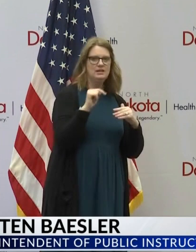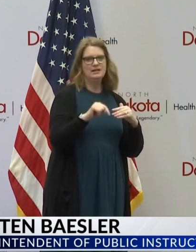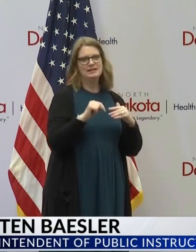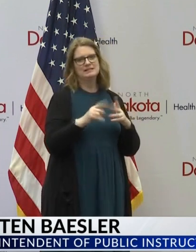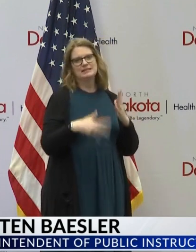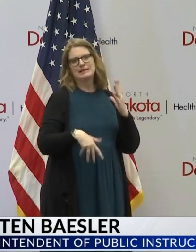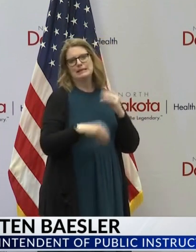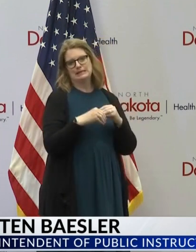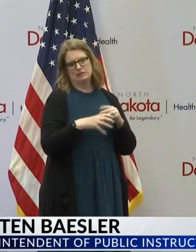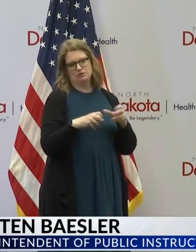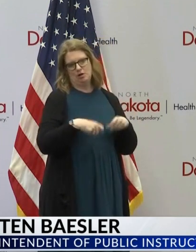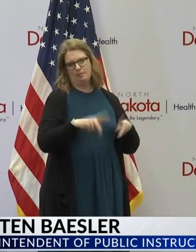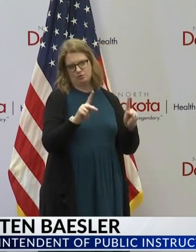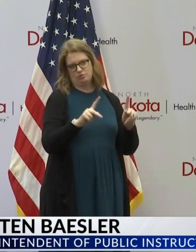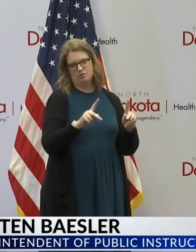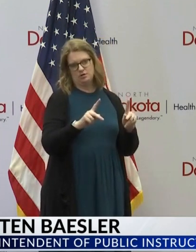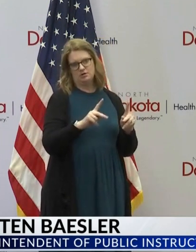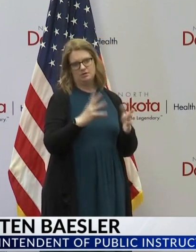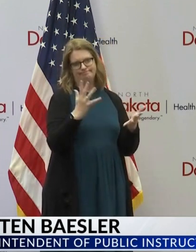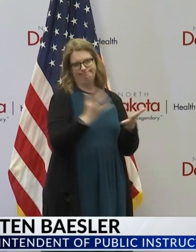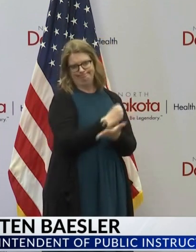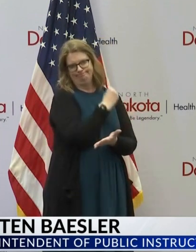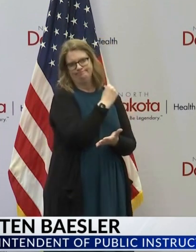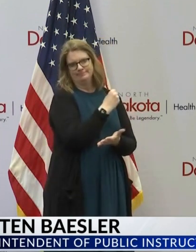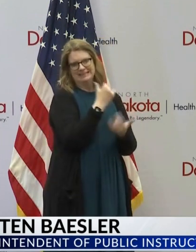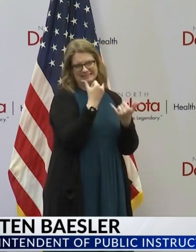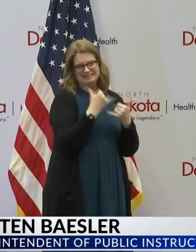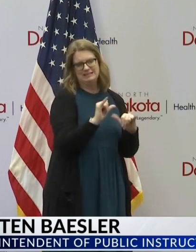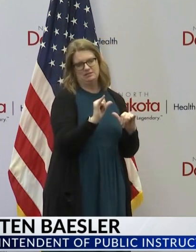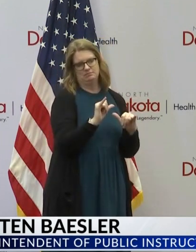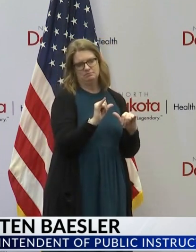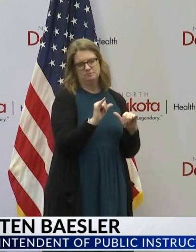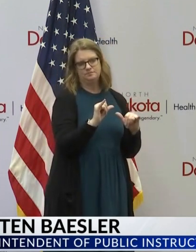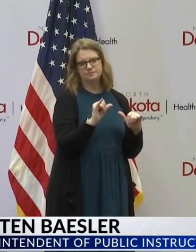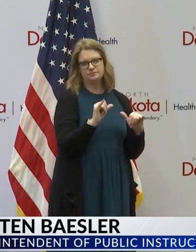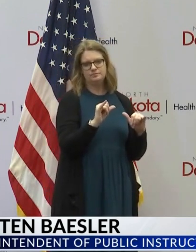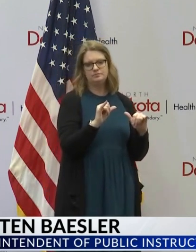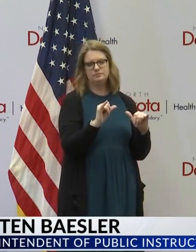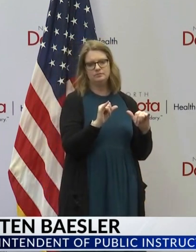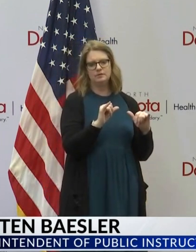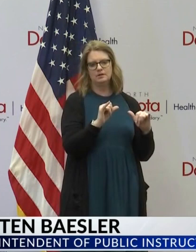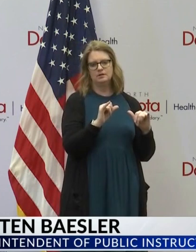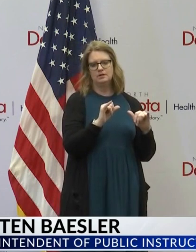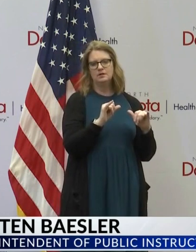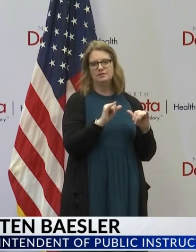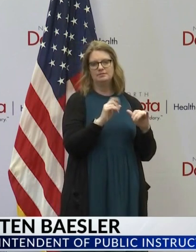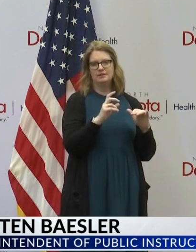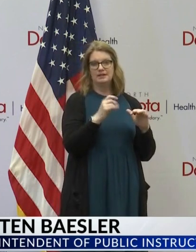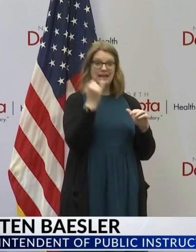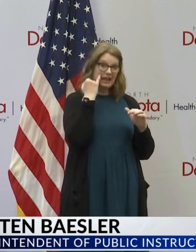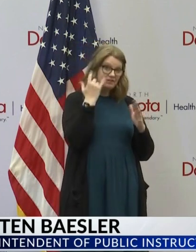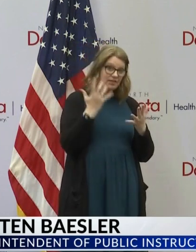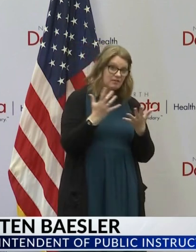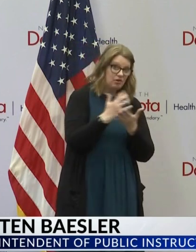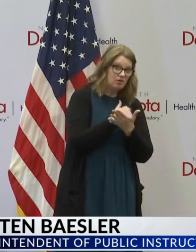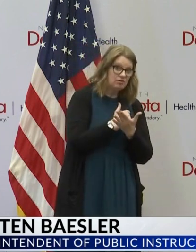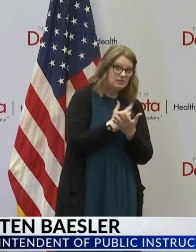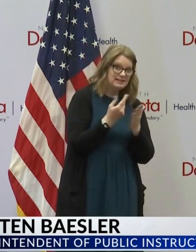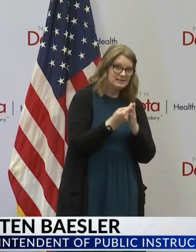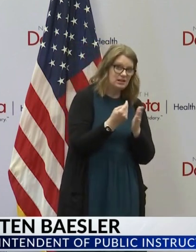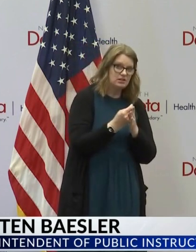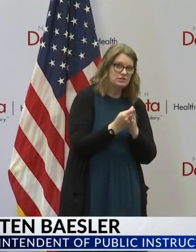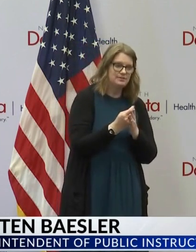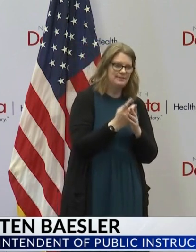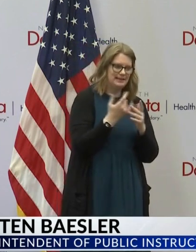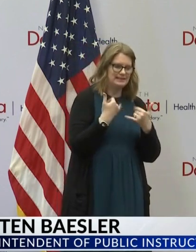to complete and cross that finish line, as the governor says, and make sure that they are awarded that scholarship that they've worked so hard to